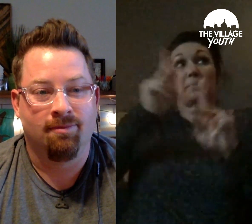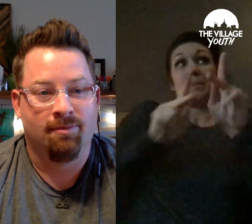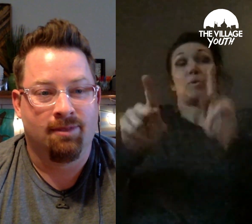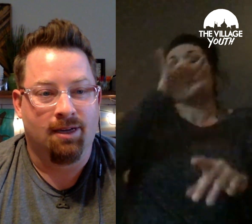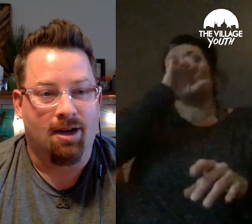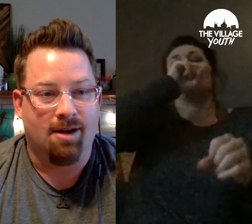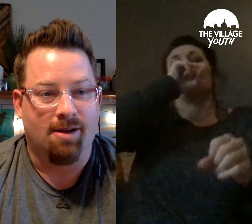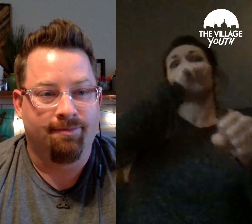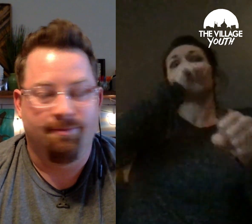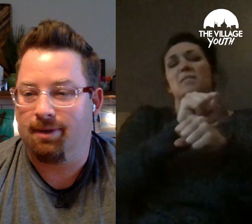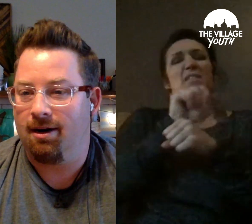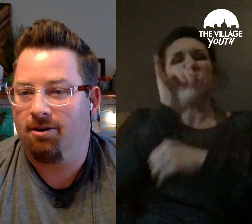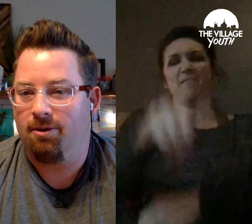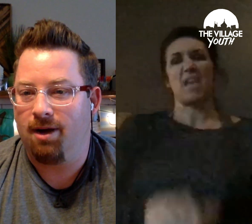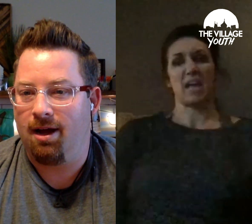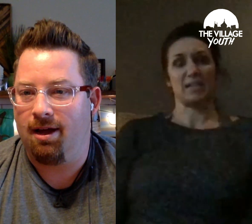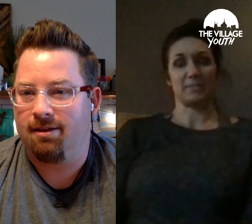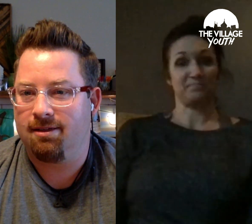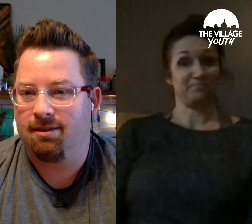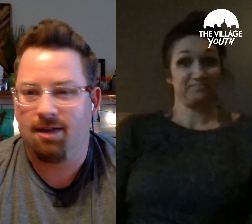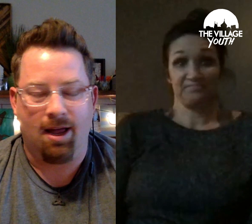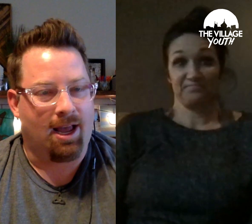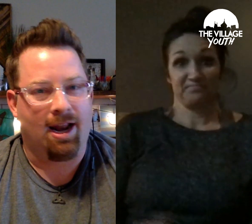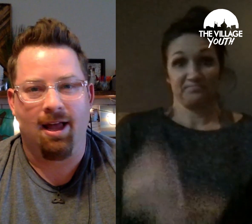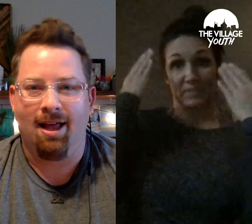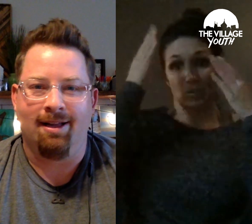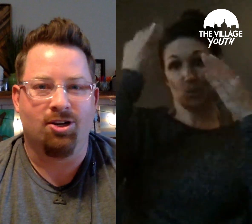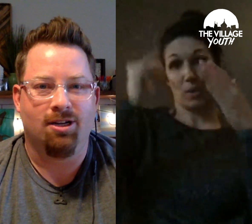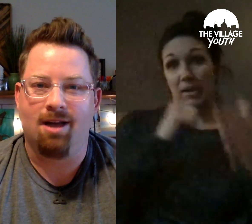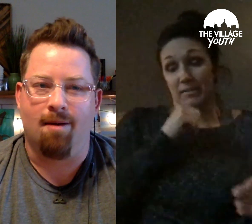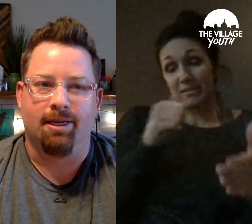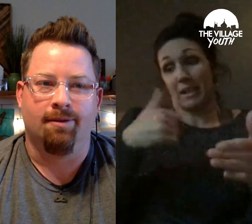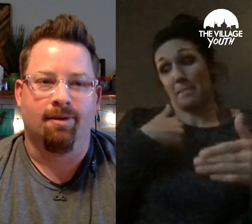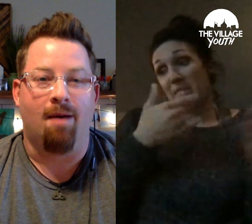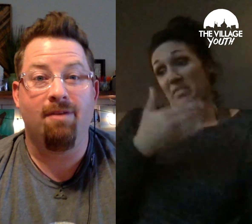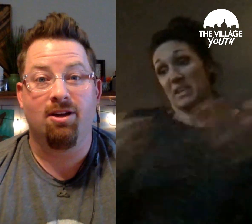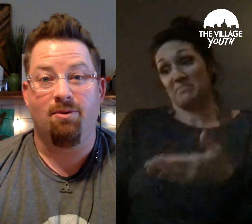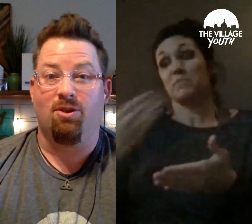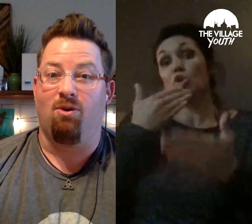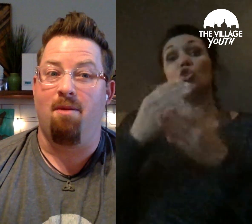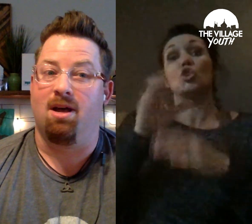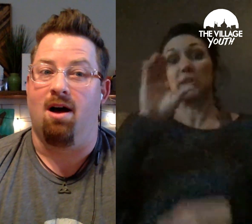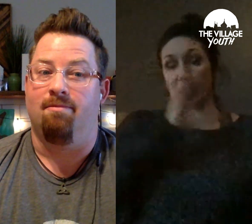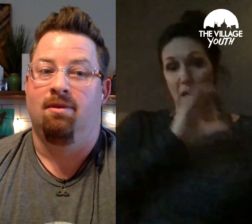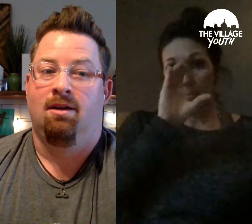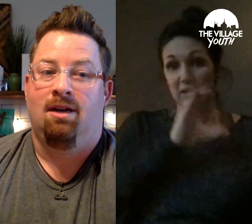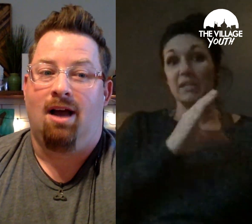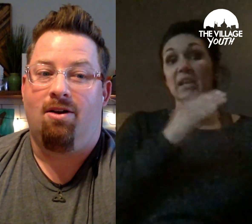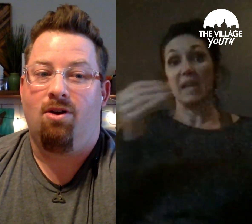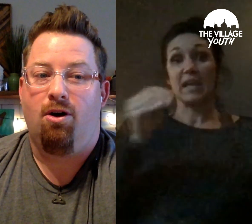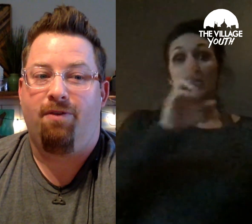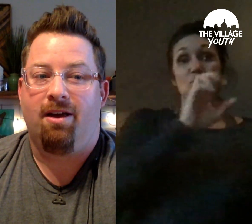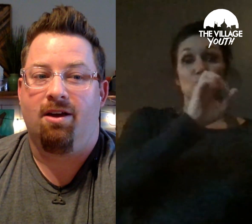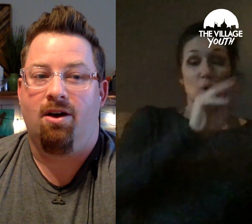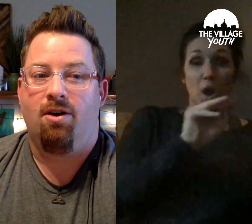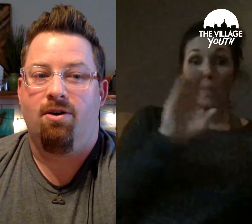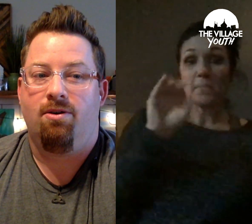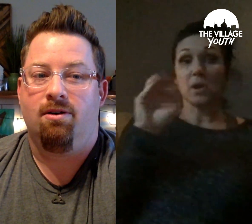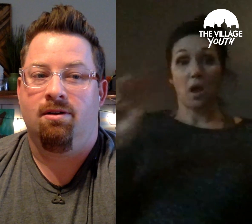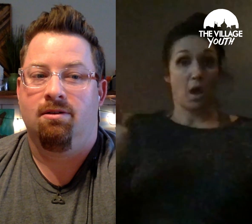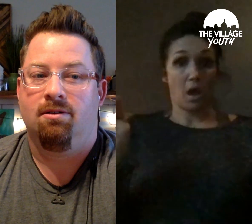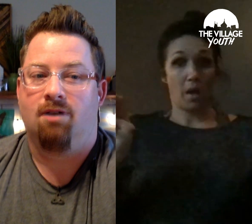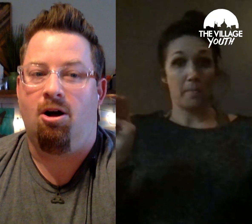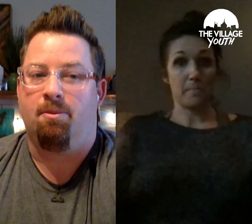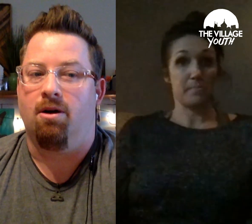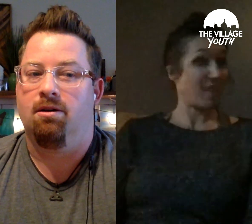them, but I don't know why. It's just not. I got a good comedy. I'm even good with a rom-com. I don't know if I could